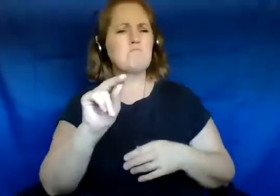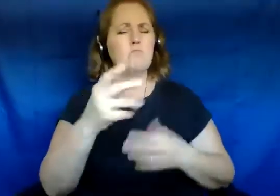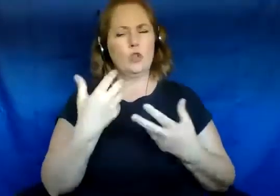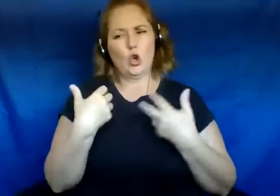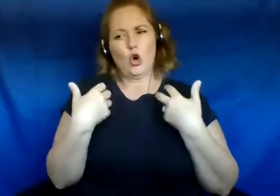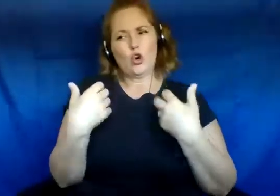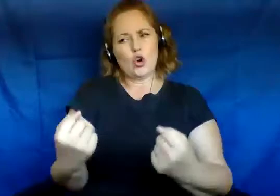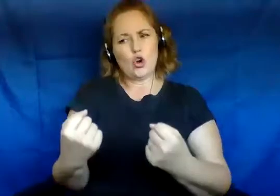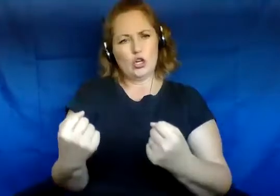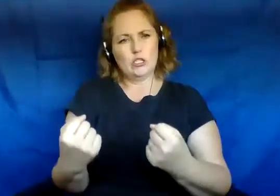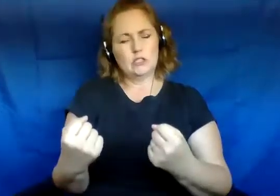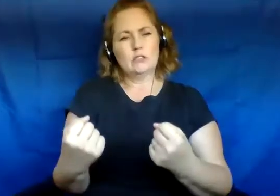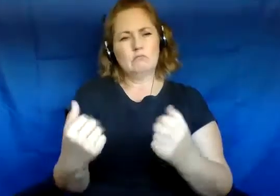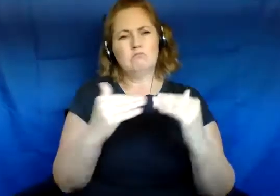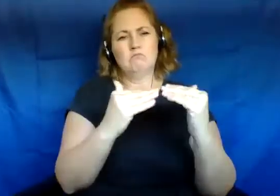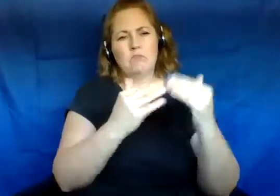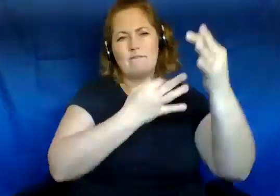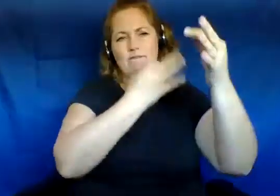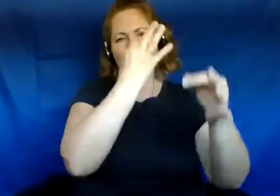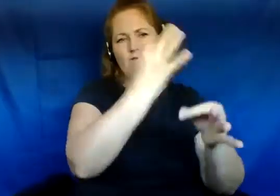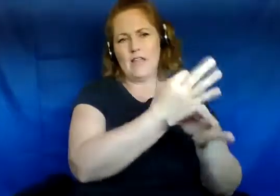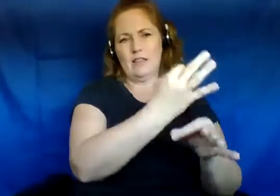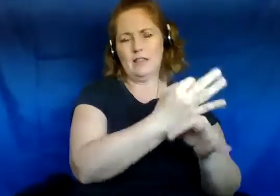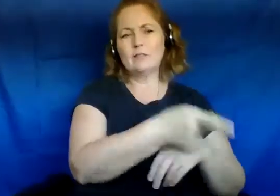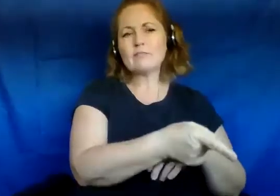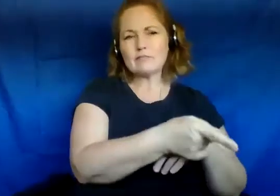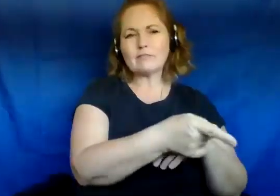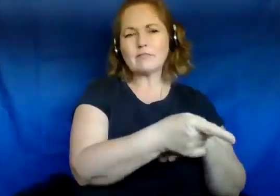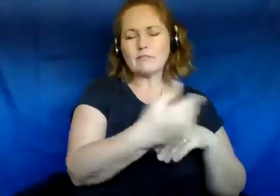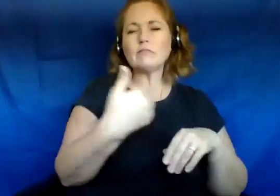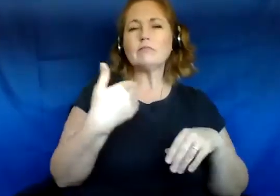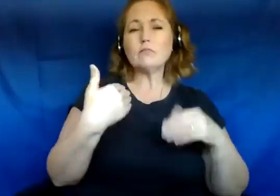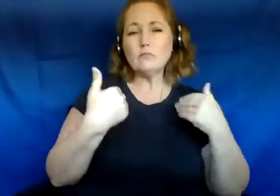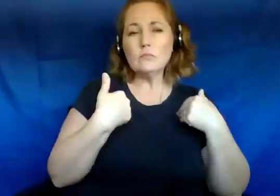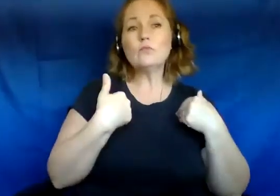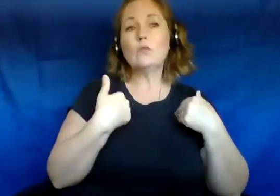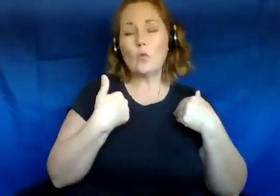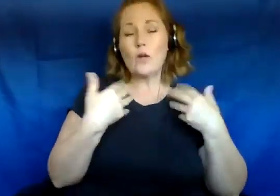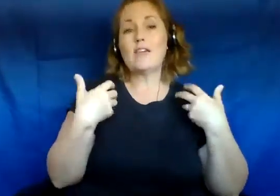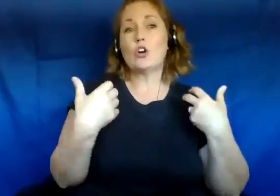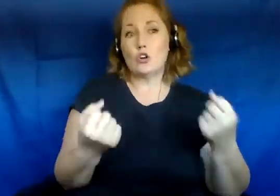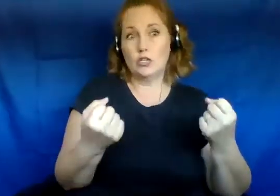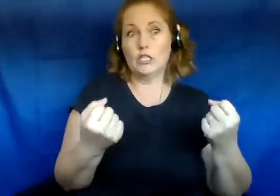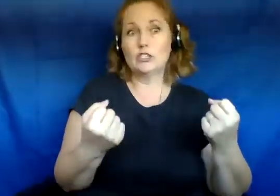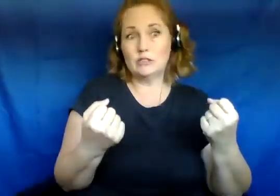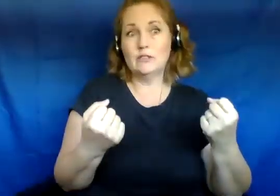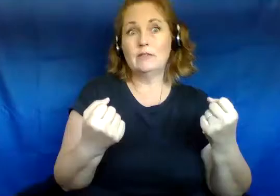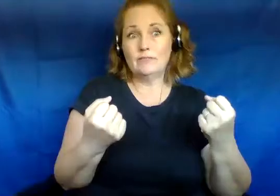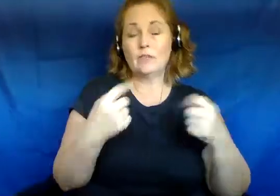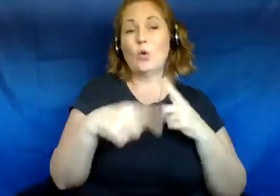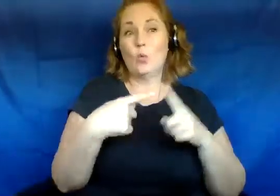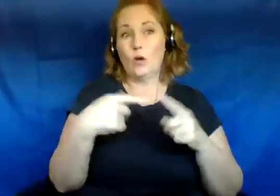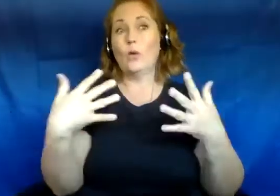Courage is having faith. And we have courage when we are afraid.